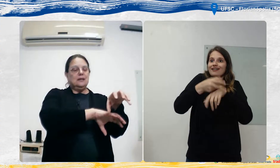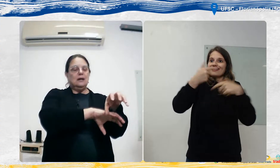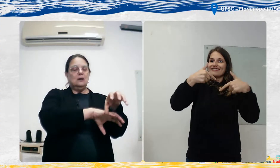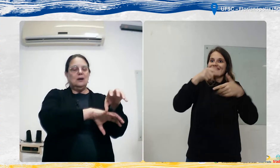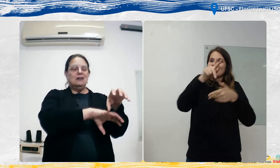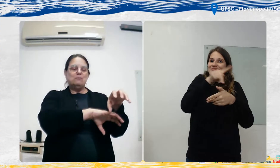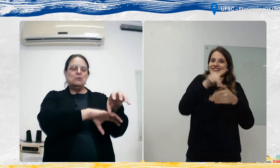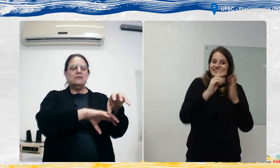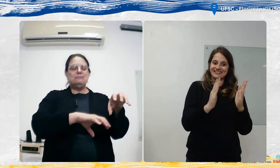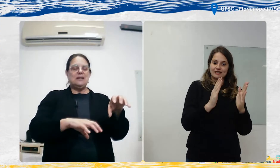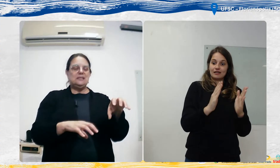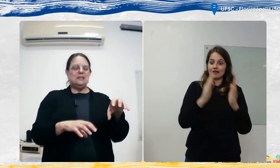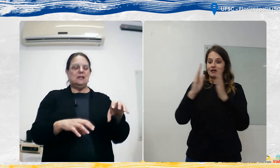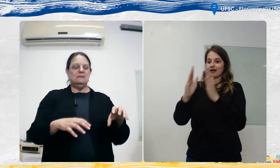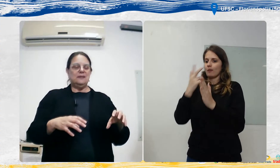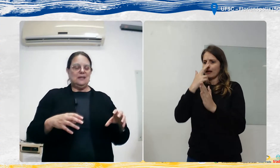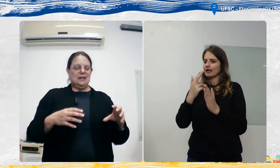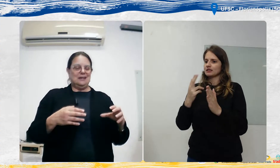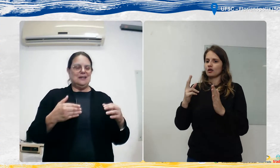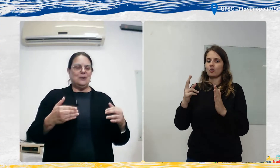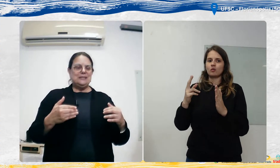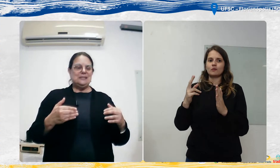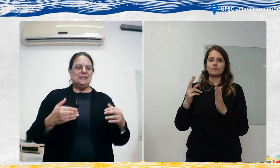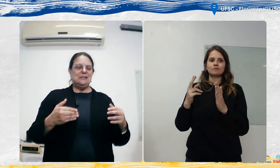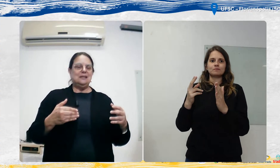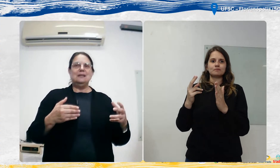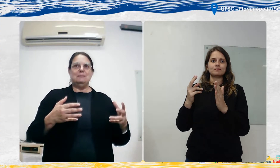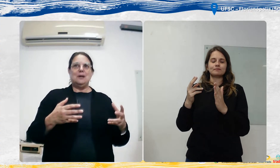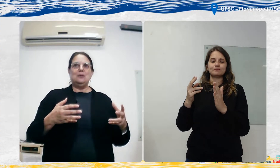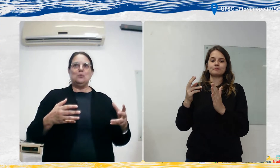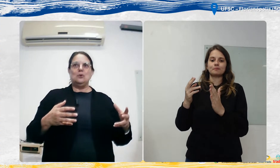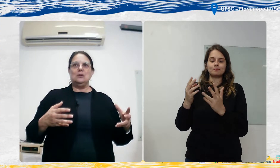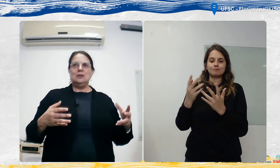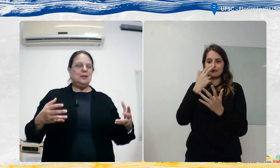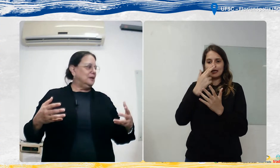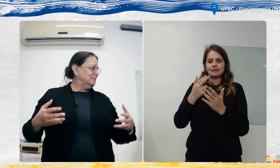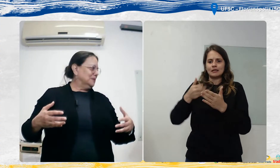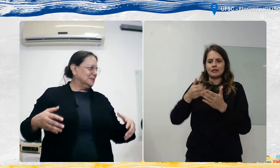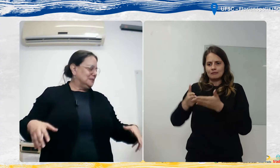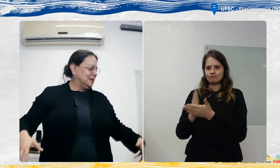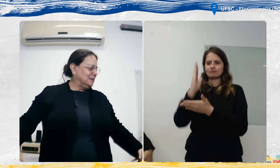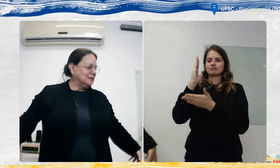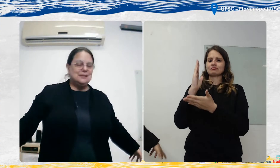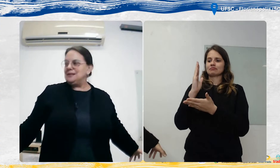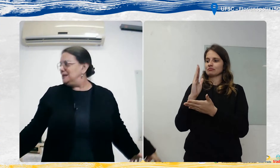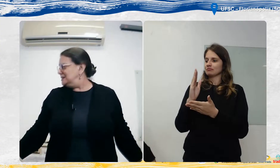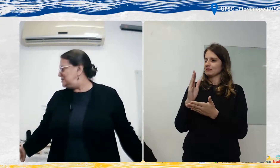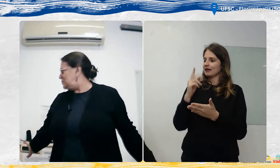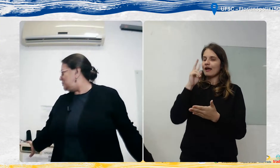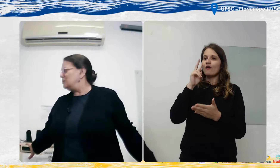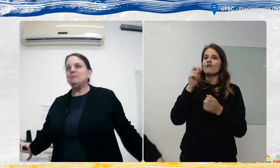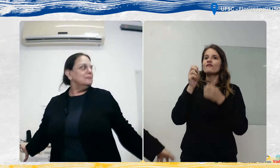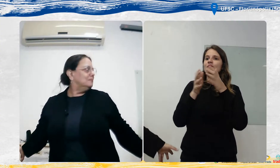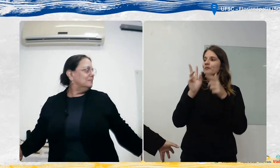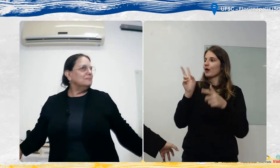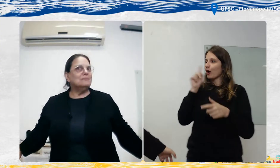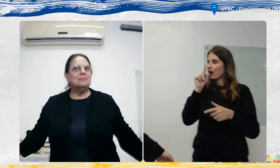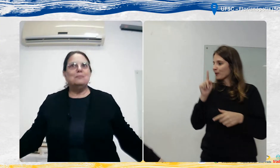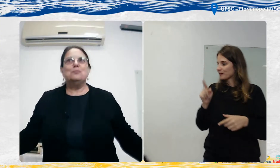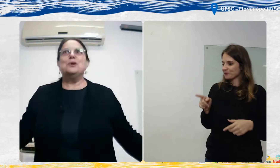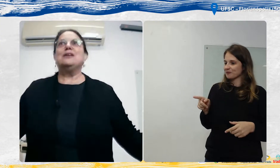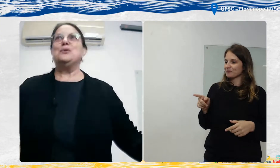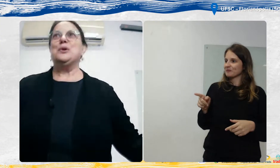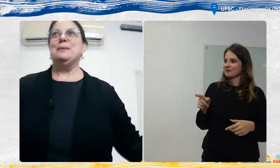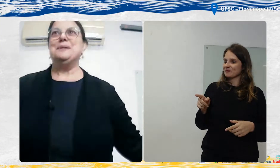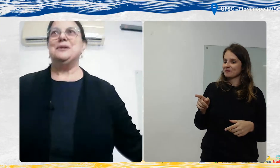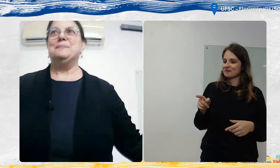And now I've proven myself, and now I see my role, and I'm going to sign this, is to